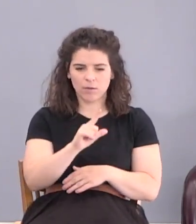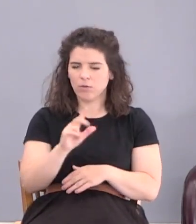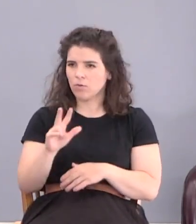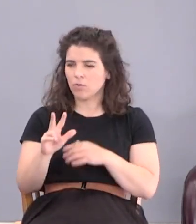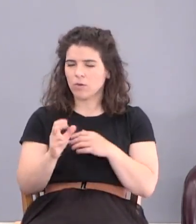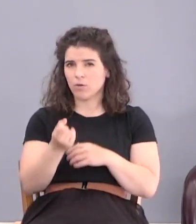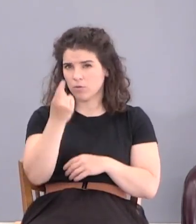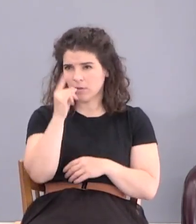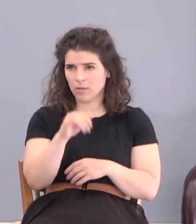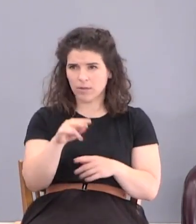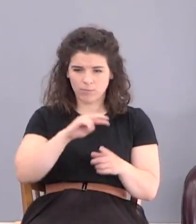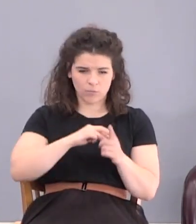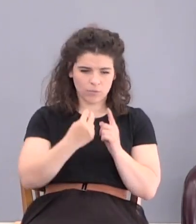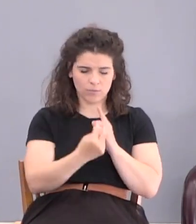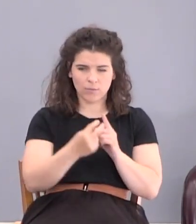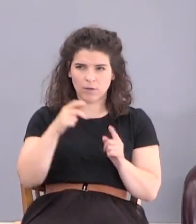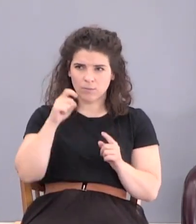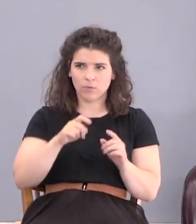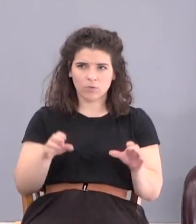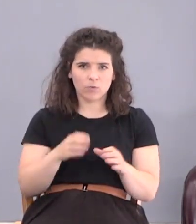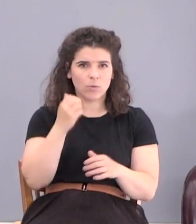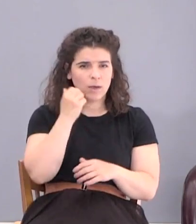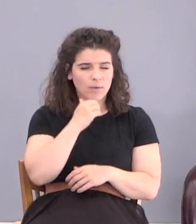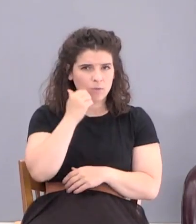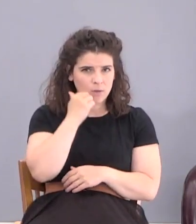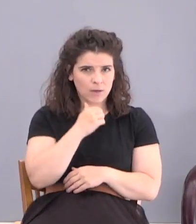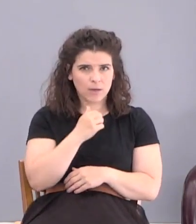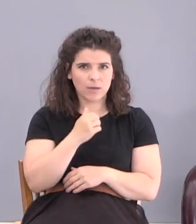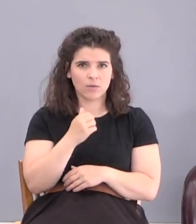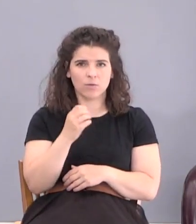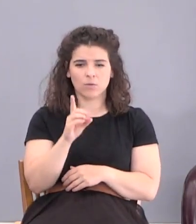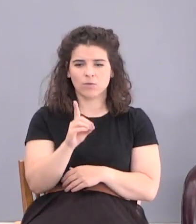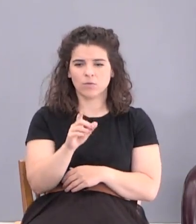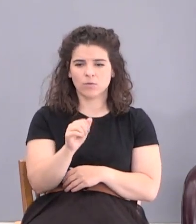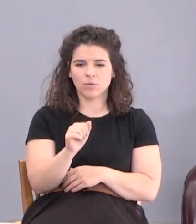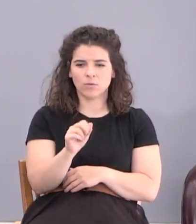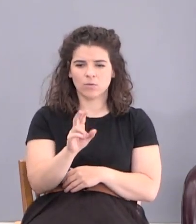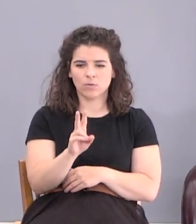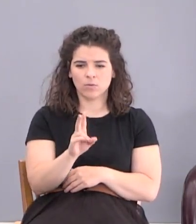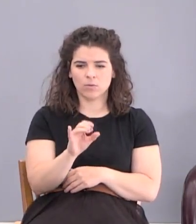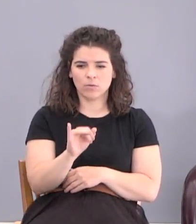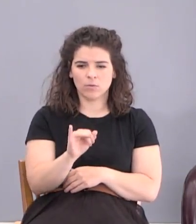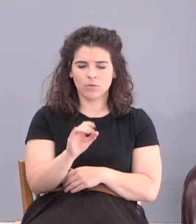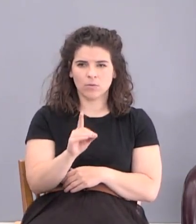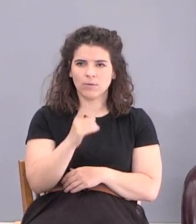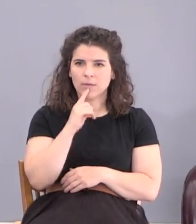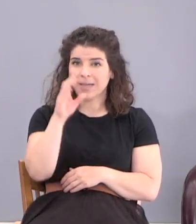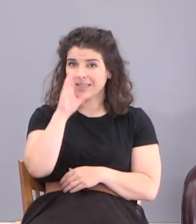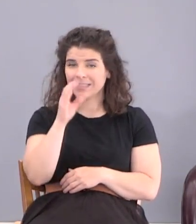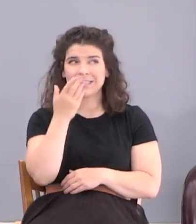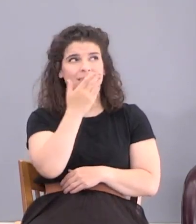that. That's what we're supposed to do every day. So as David said, I seek him early.